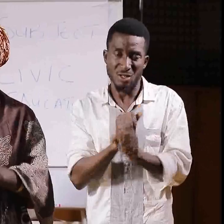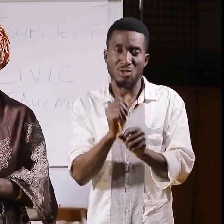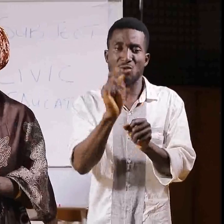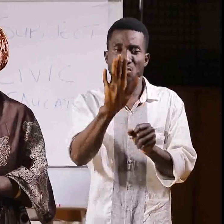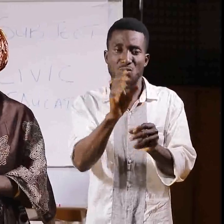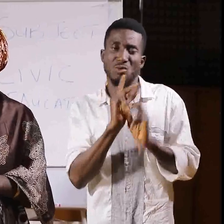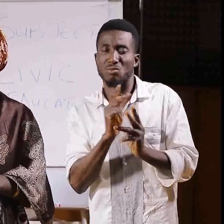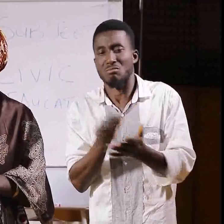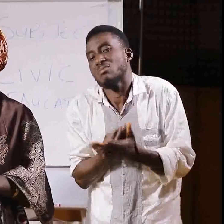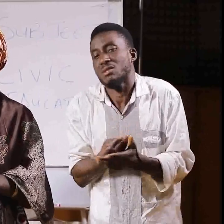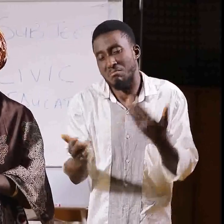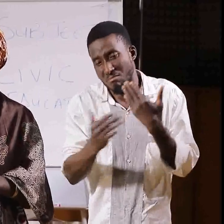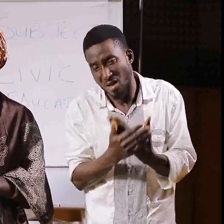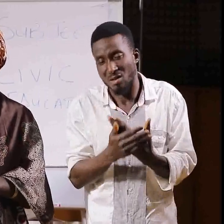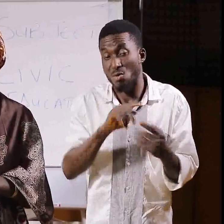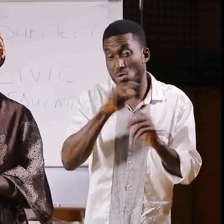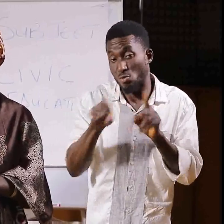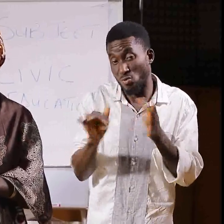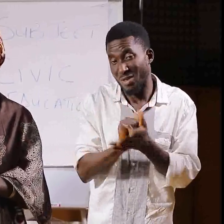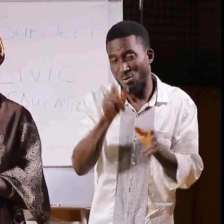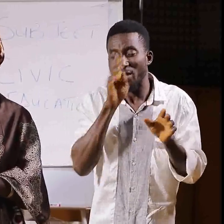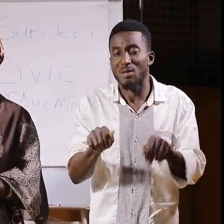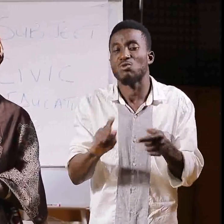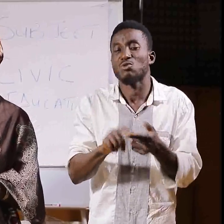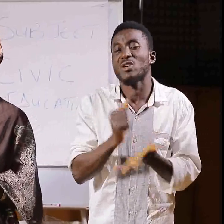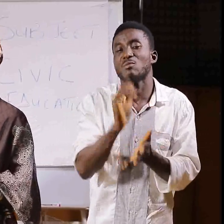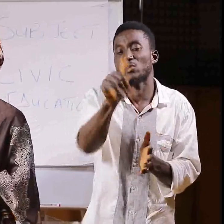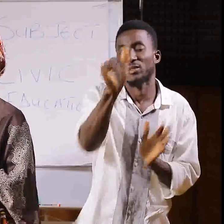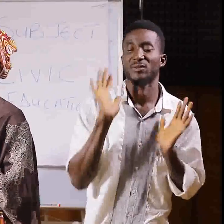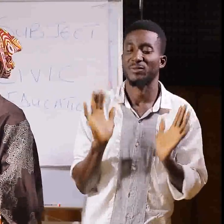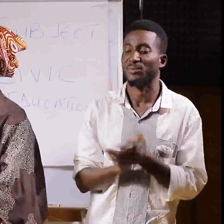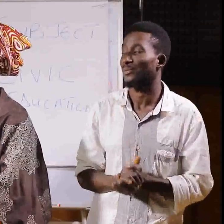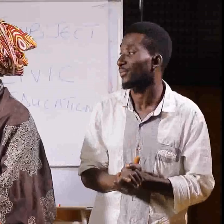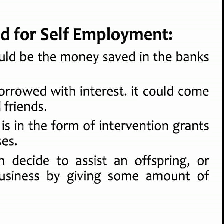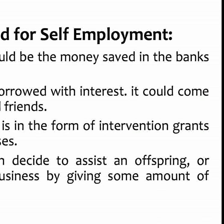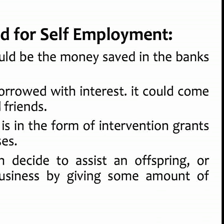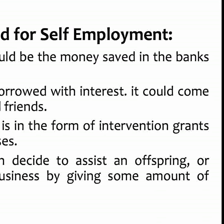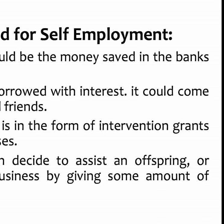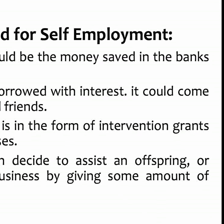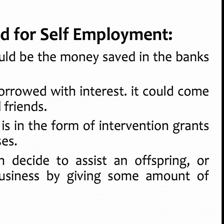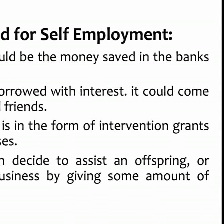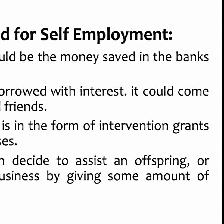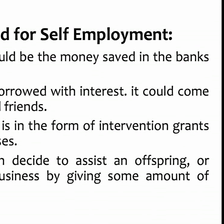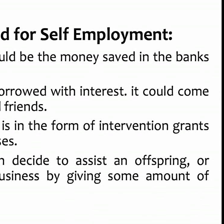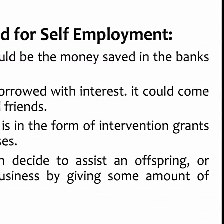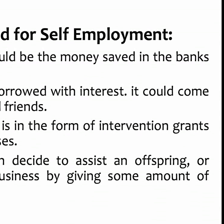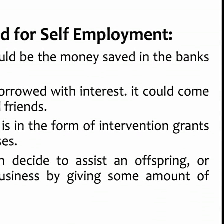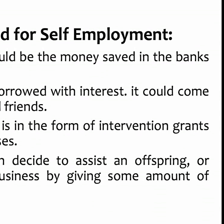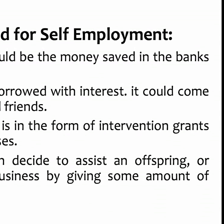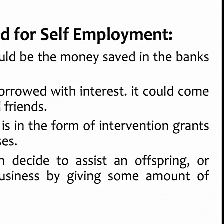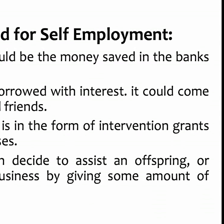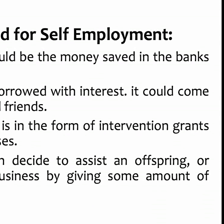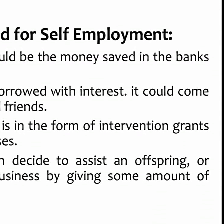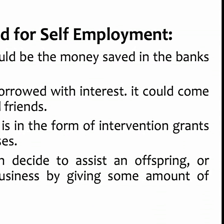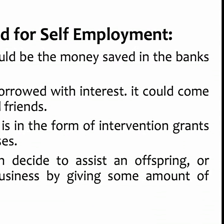capital back. When you do that, you'll be able to be self-employed. We also have government